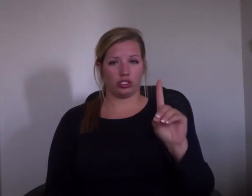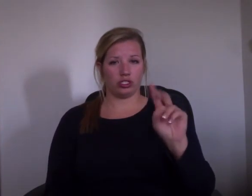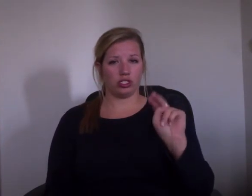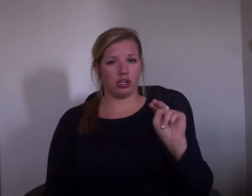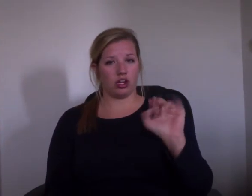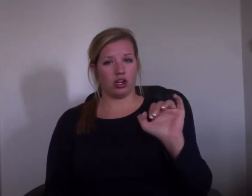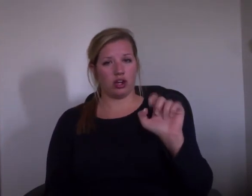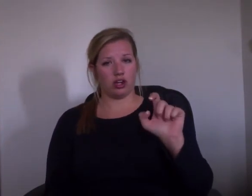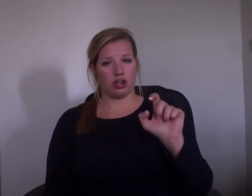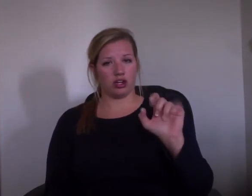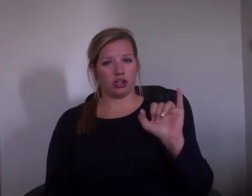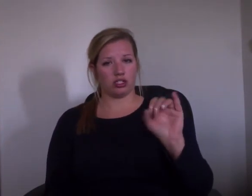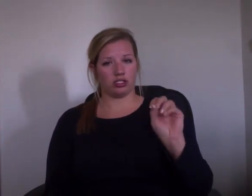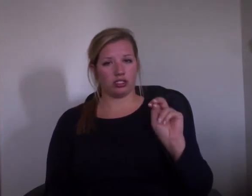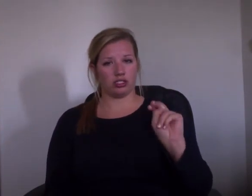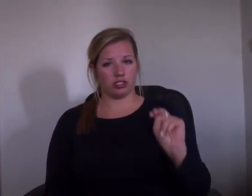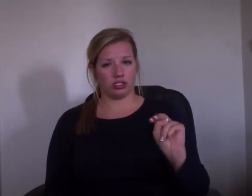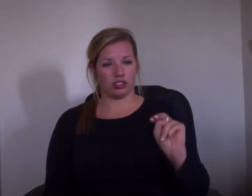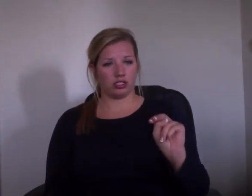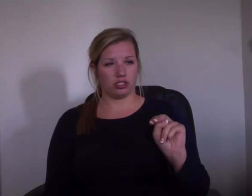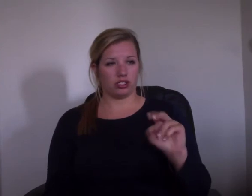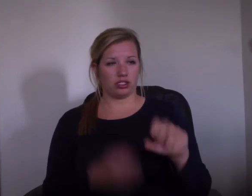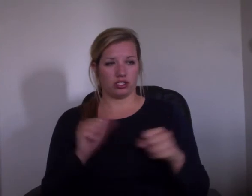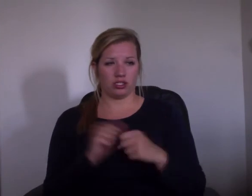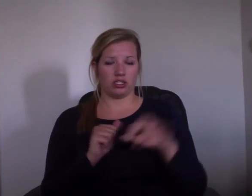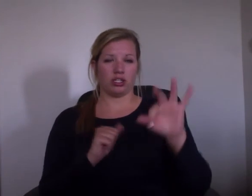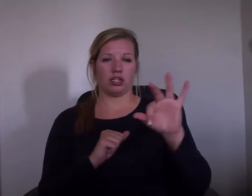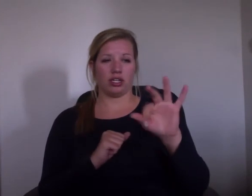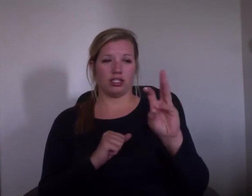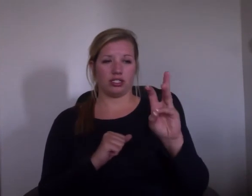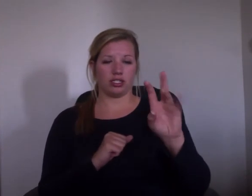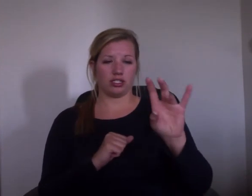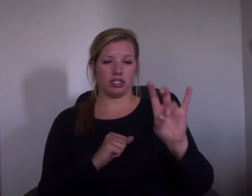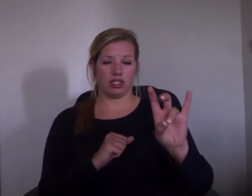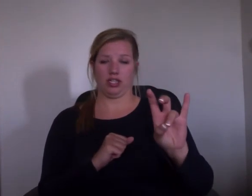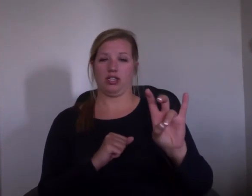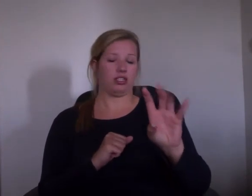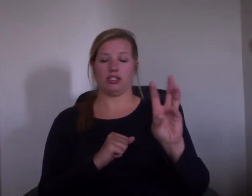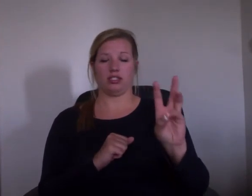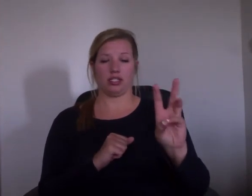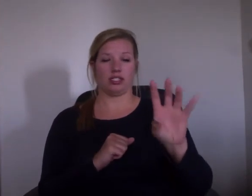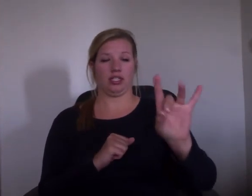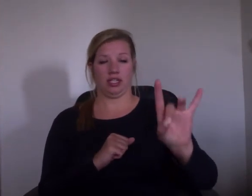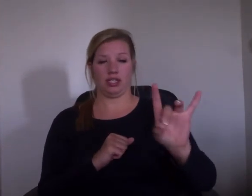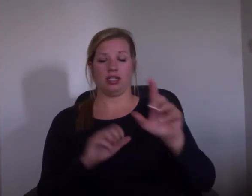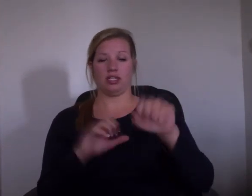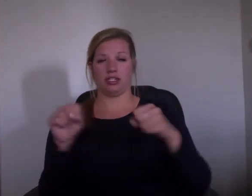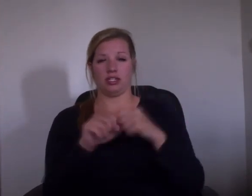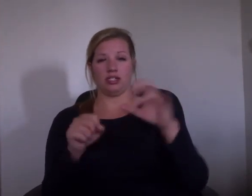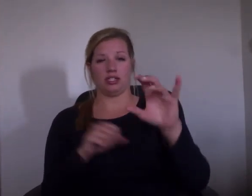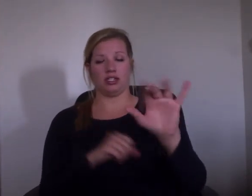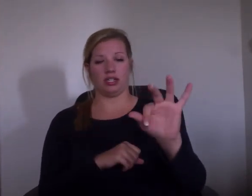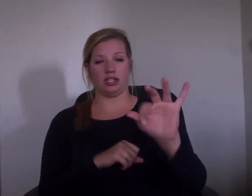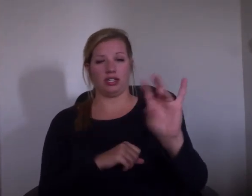of the war, 1968 to 1975. In this phase 6,